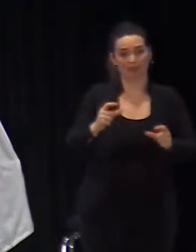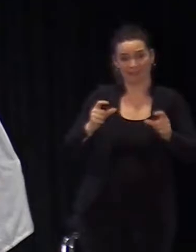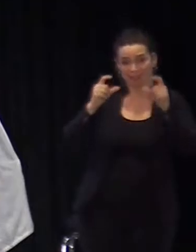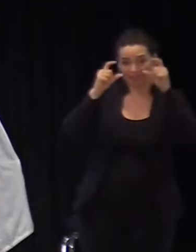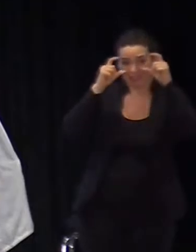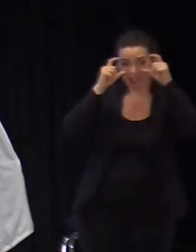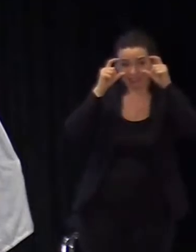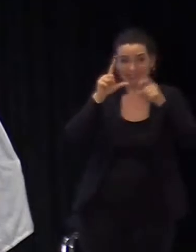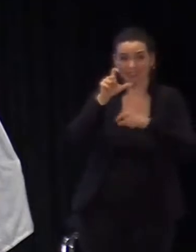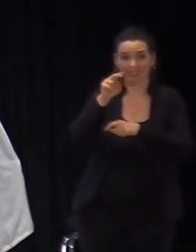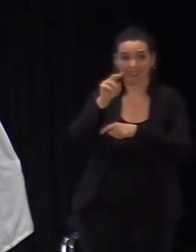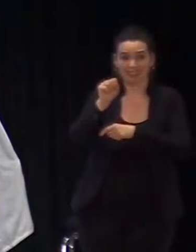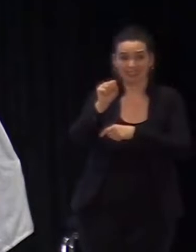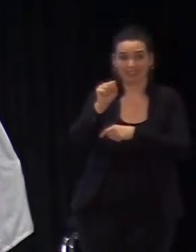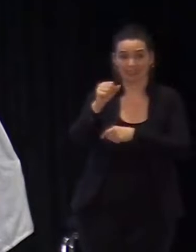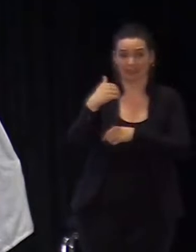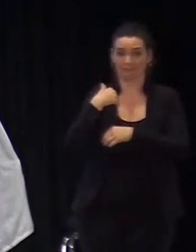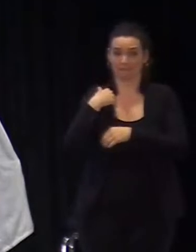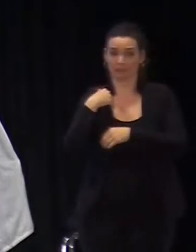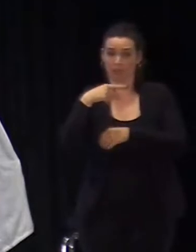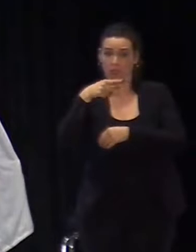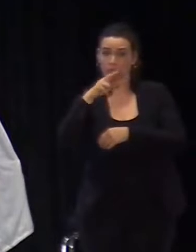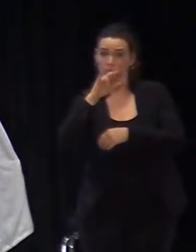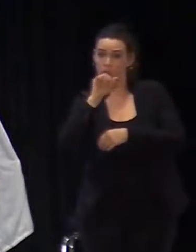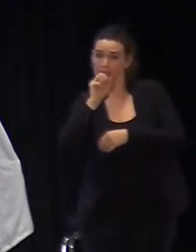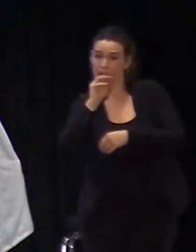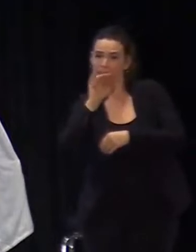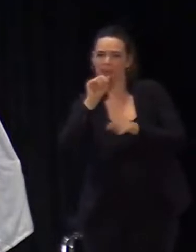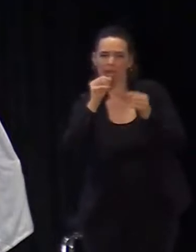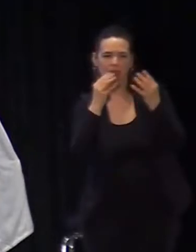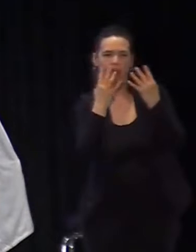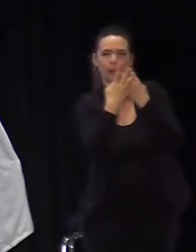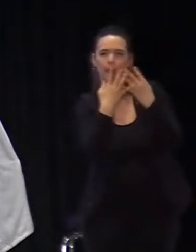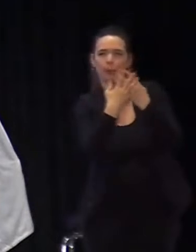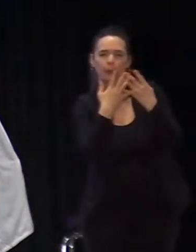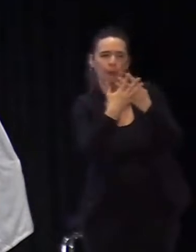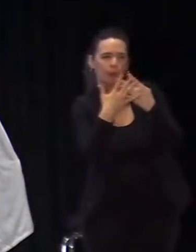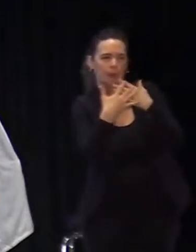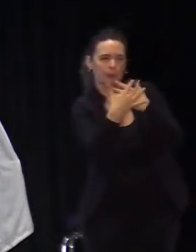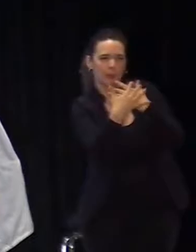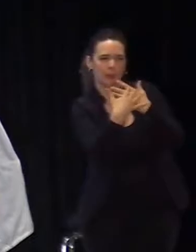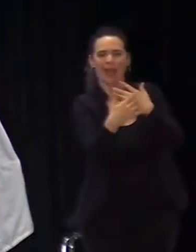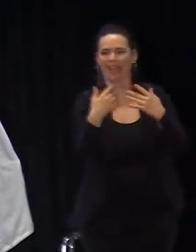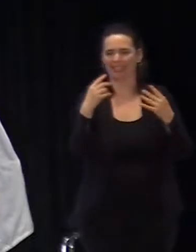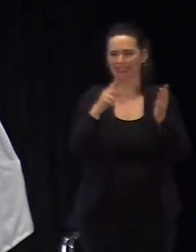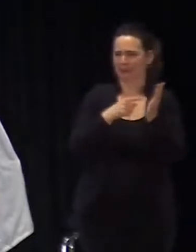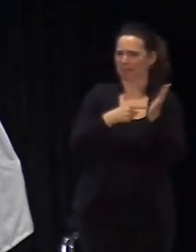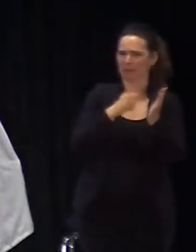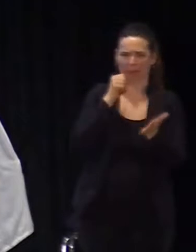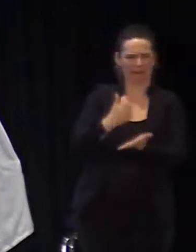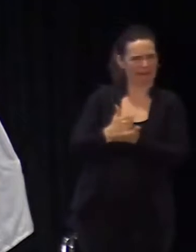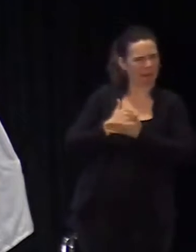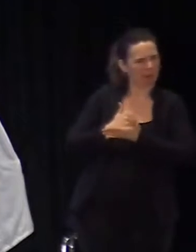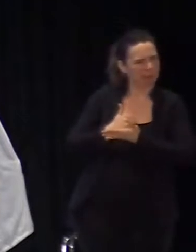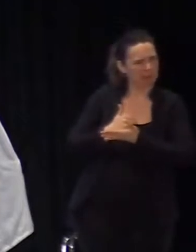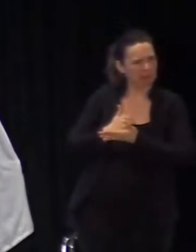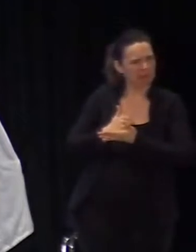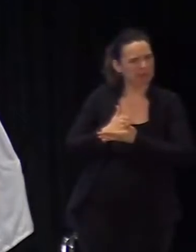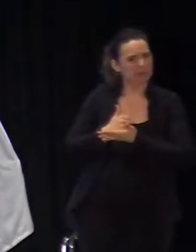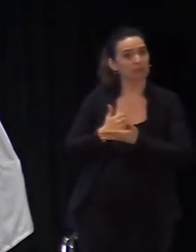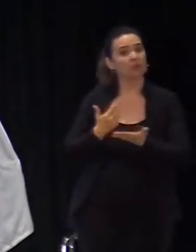see one, but then I cannot see very well. So there is no perfect solution to this, but the good news is they ruled out what could have been some